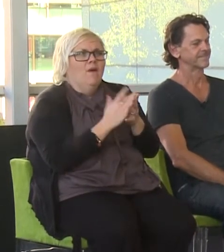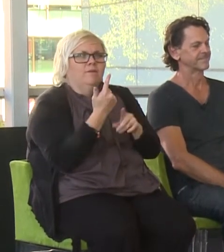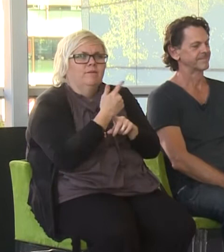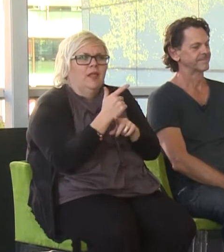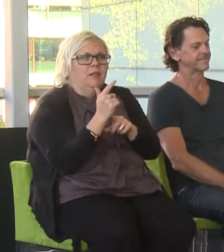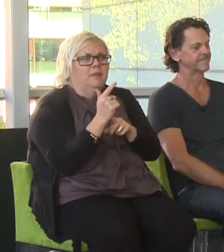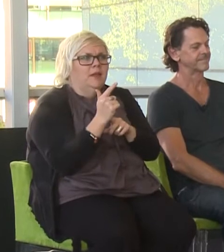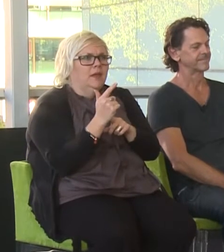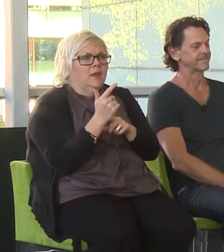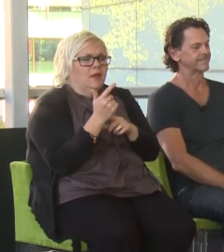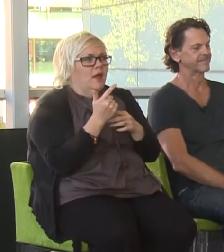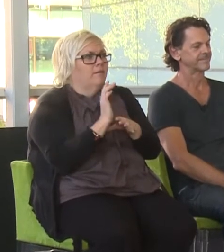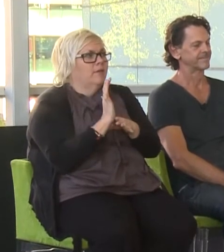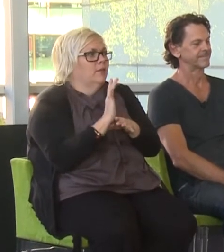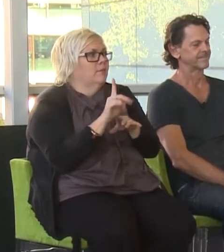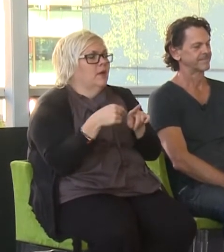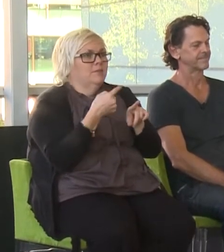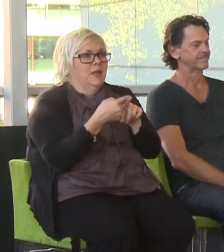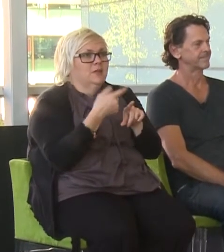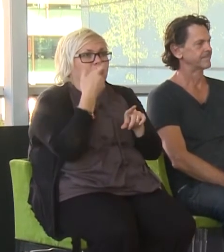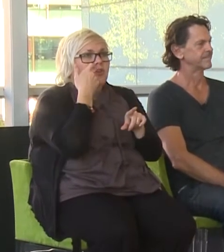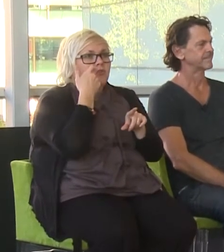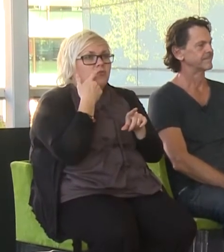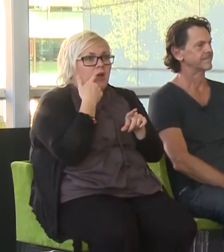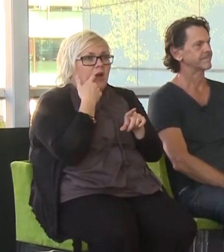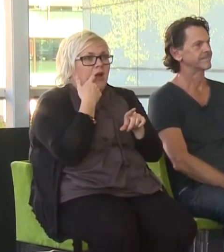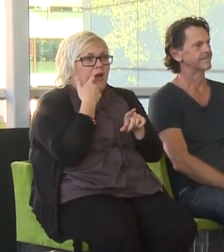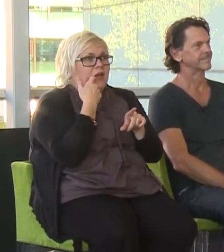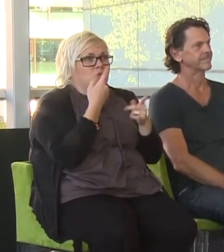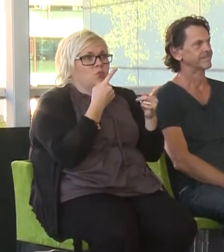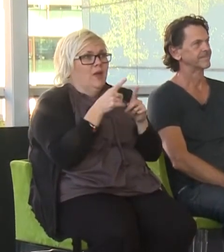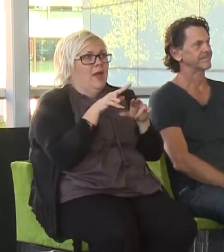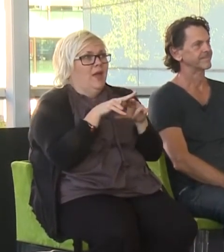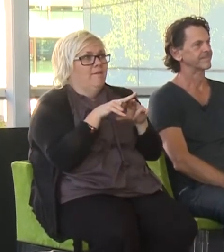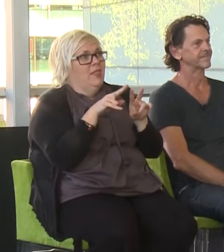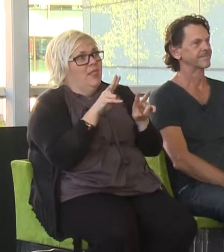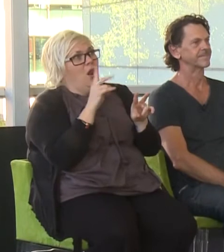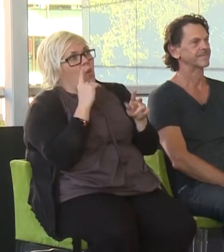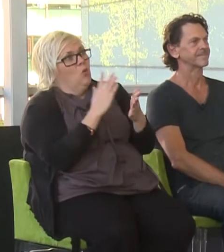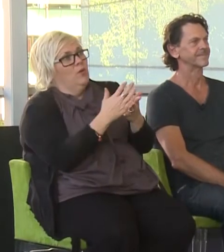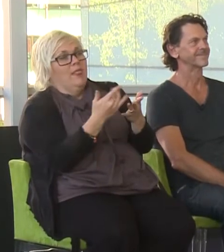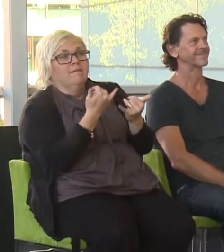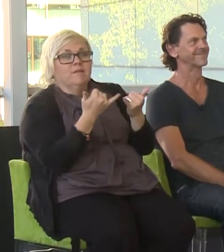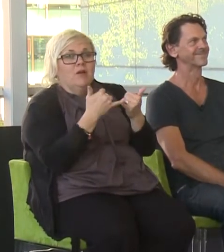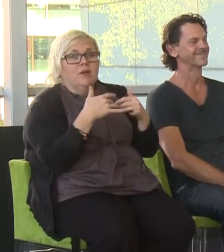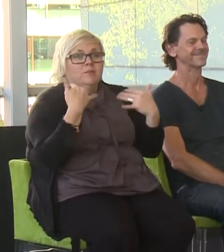superhero film while attempting to suspend the plausibility of this reality is a risky business.